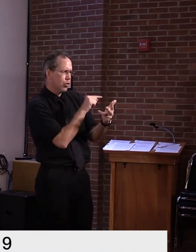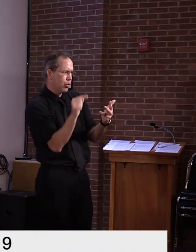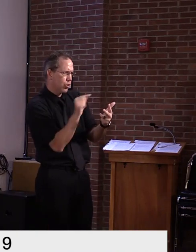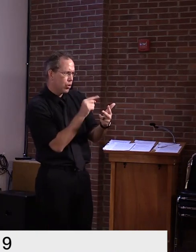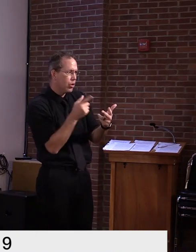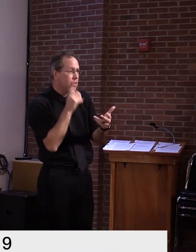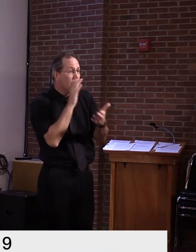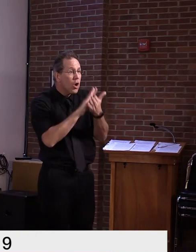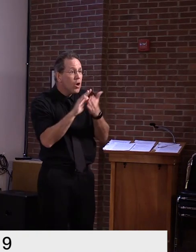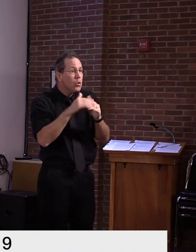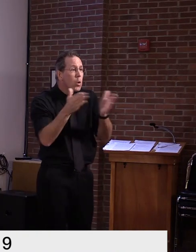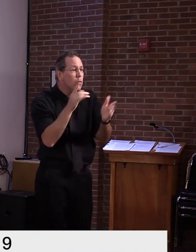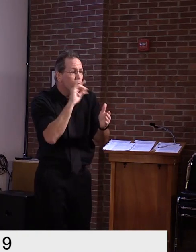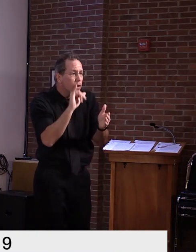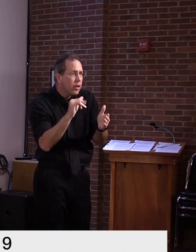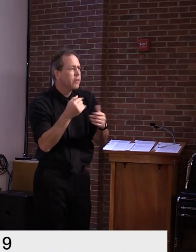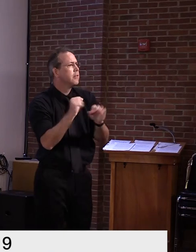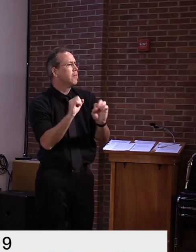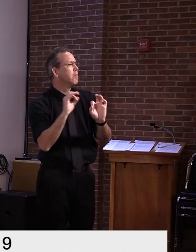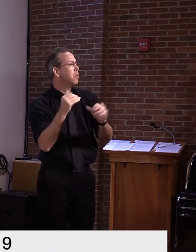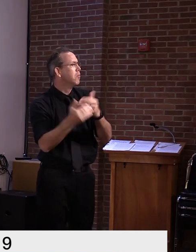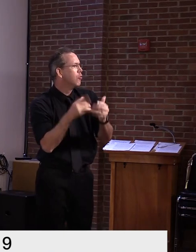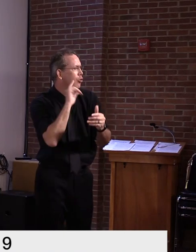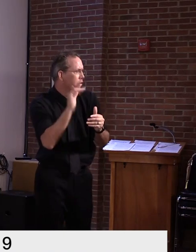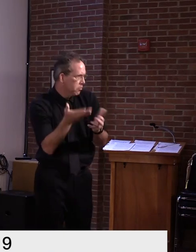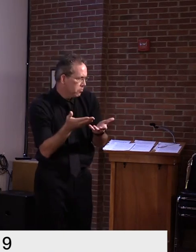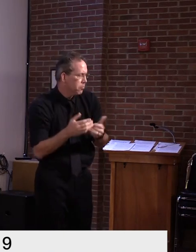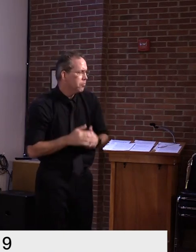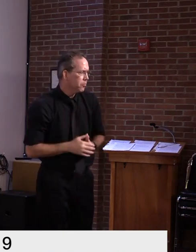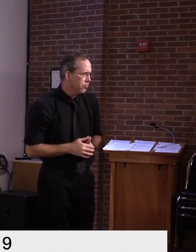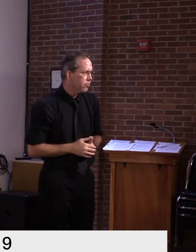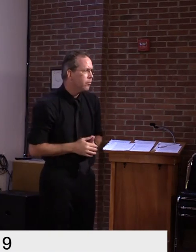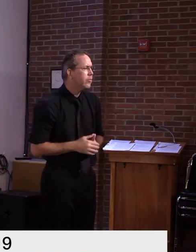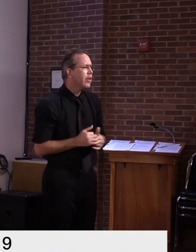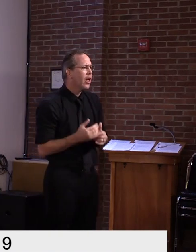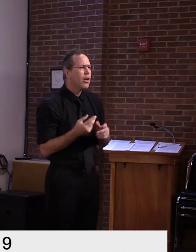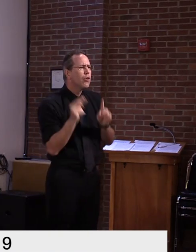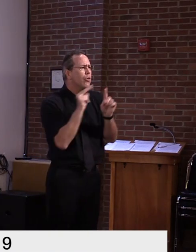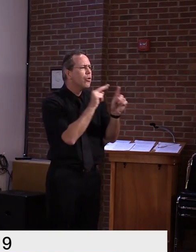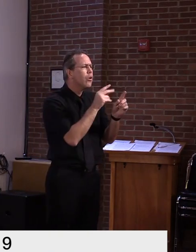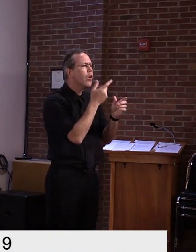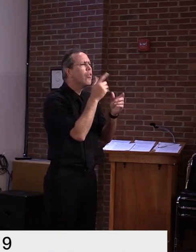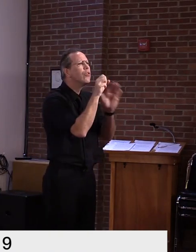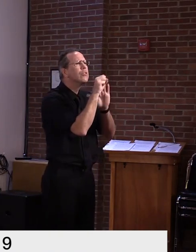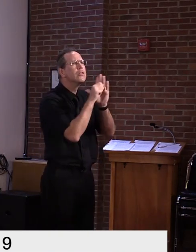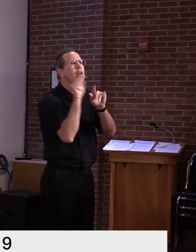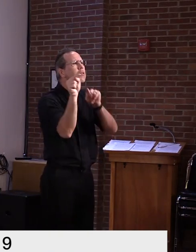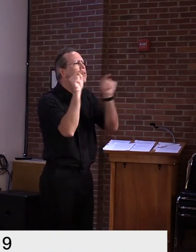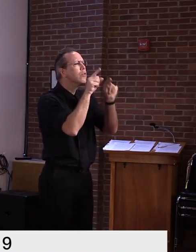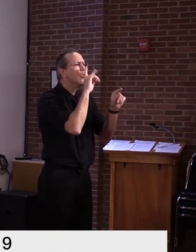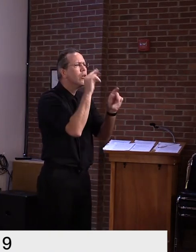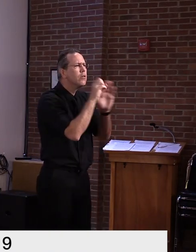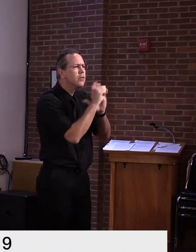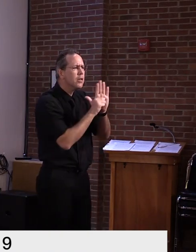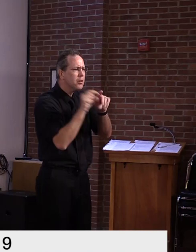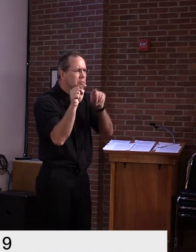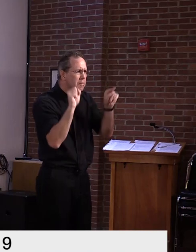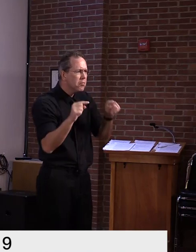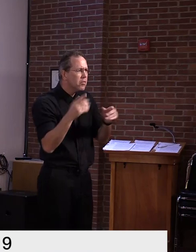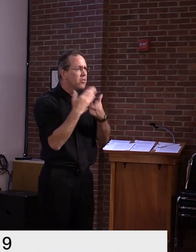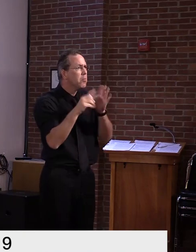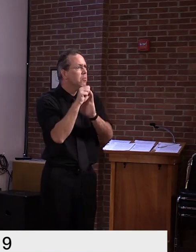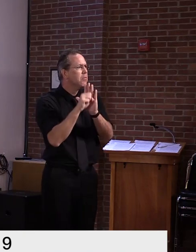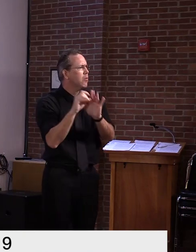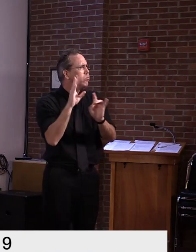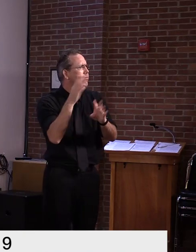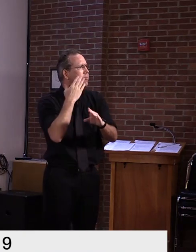So certainly when we look at places across the country that are struggling and we look at places that are reopening successfully, it seems